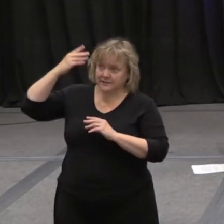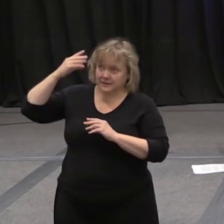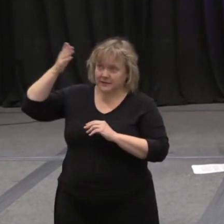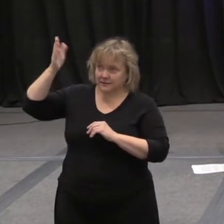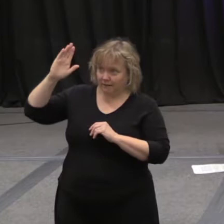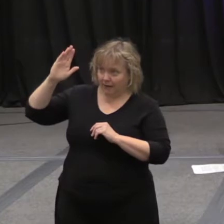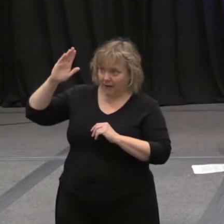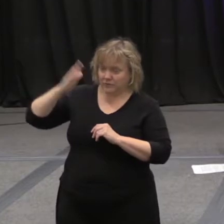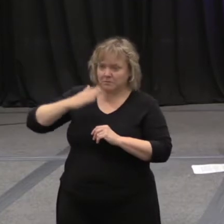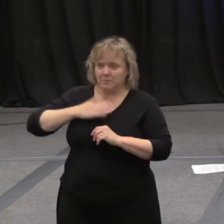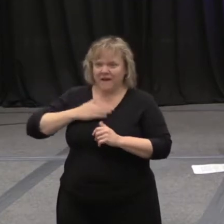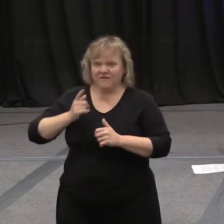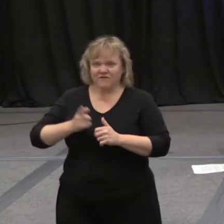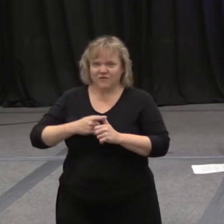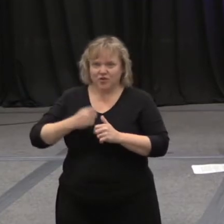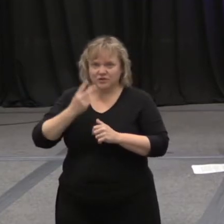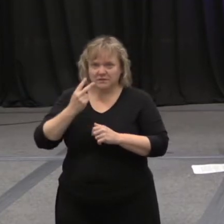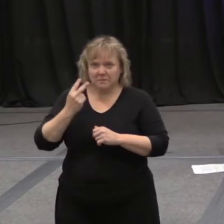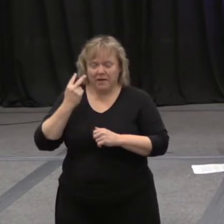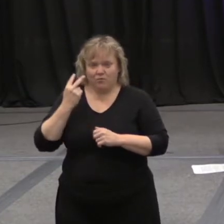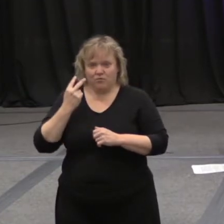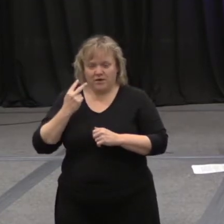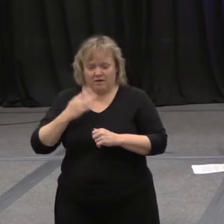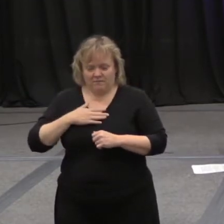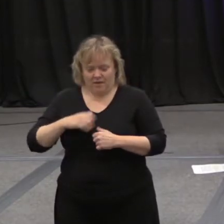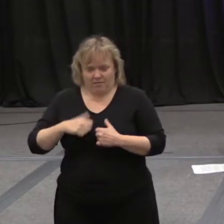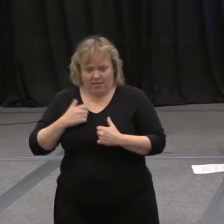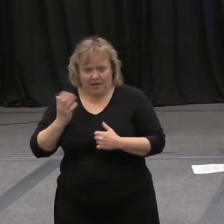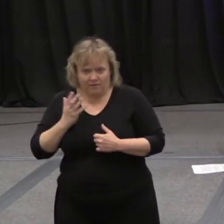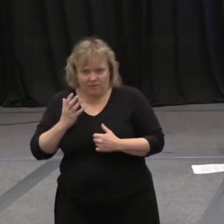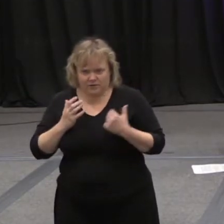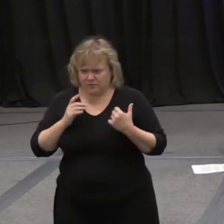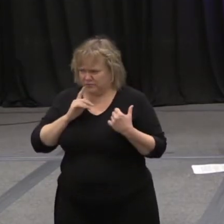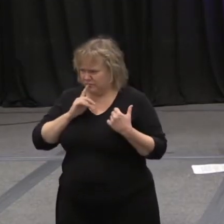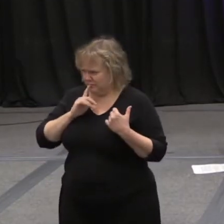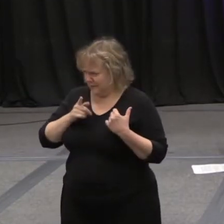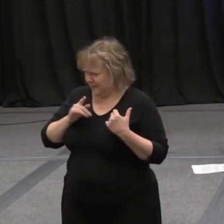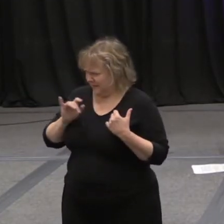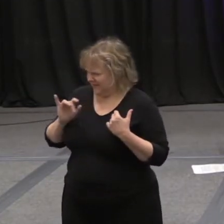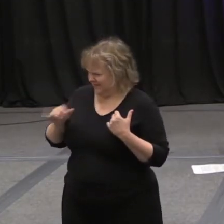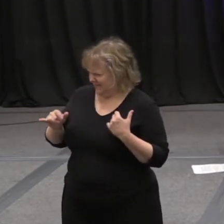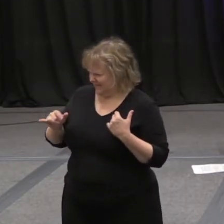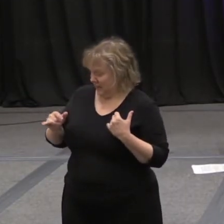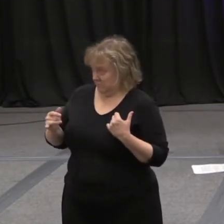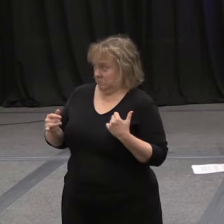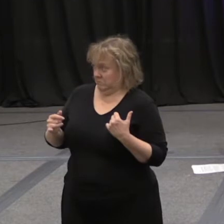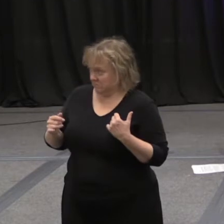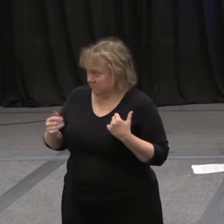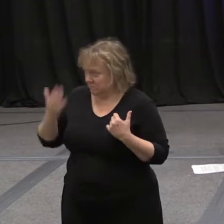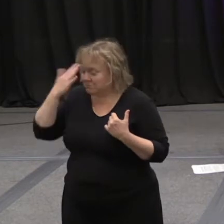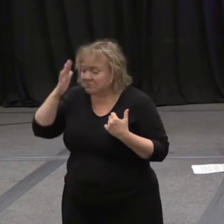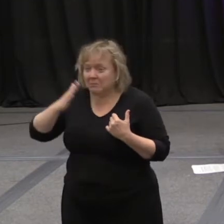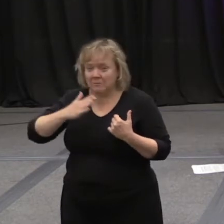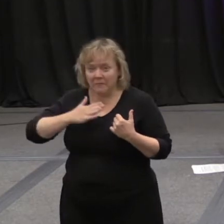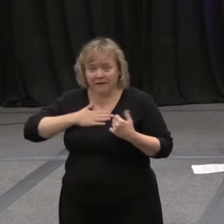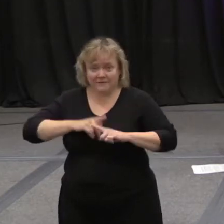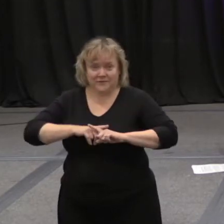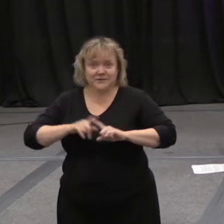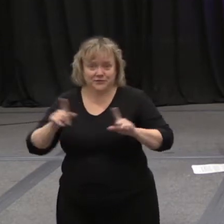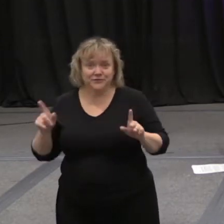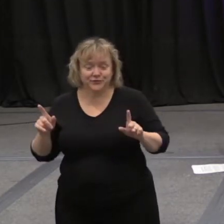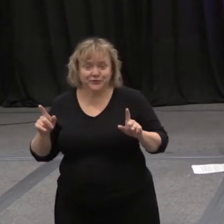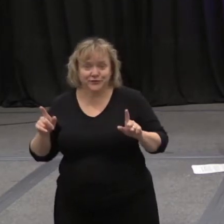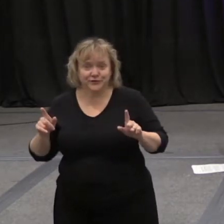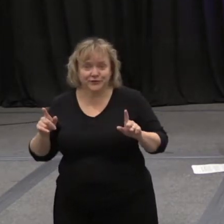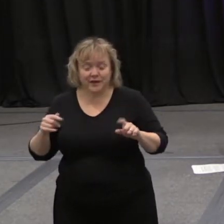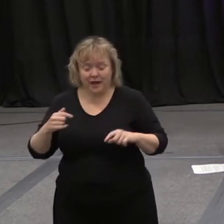People do that? So I was coming from much more farther away place of spirit or integration. And